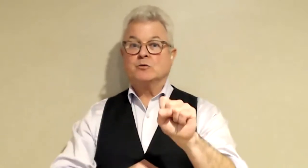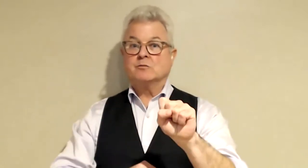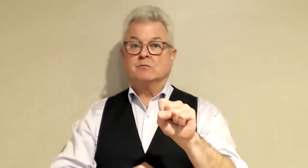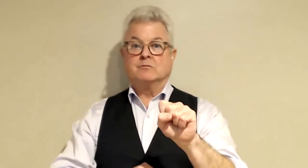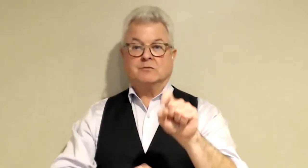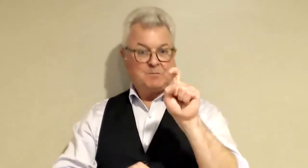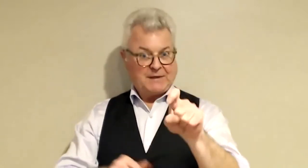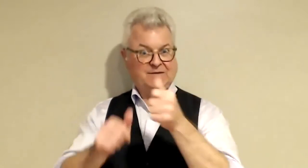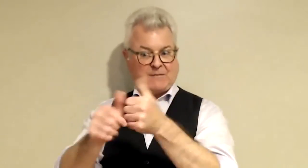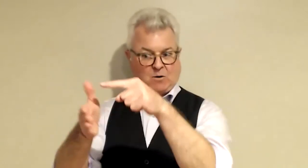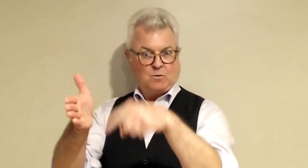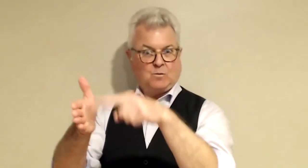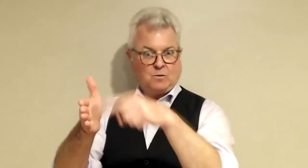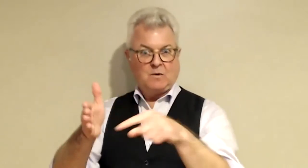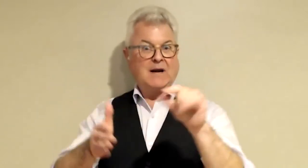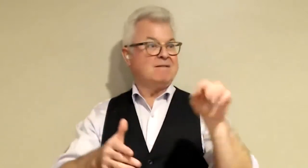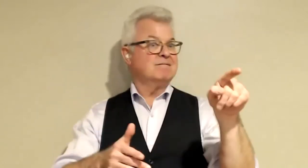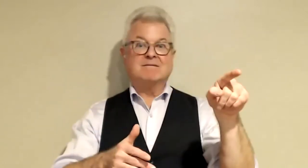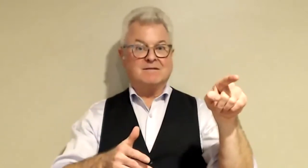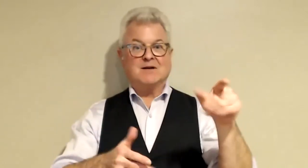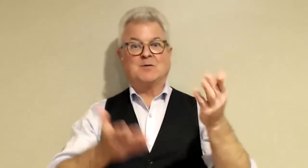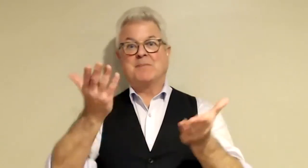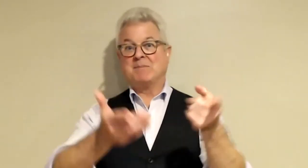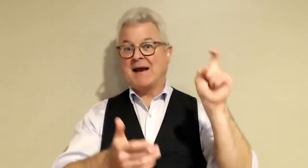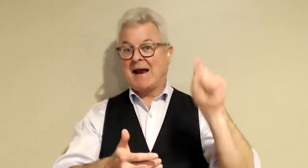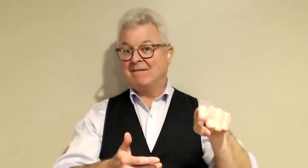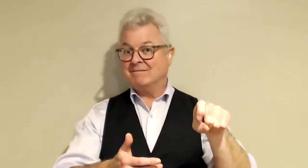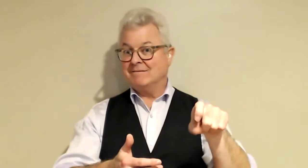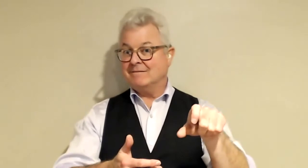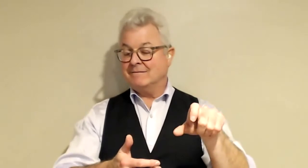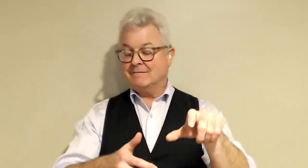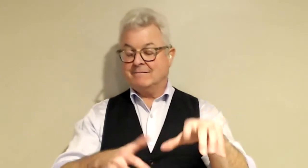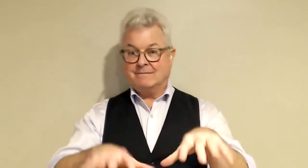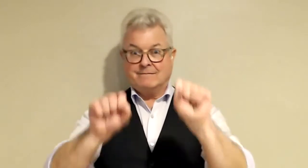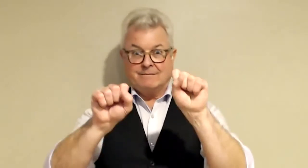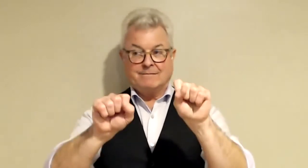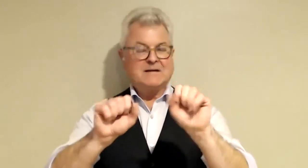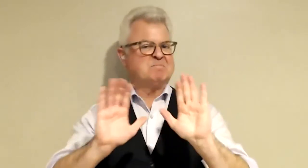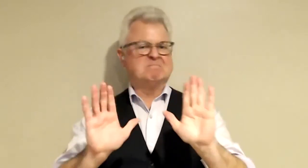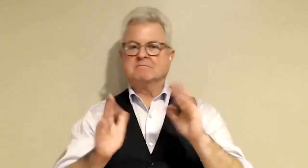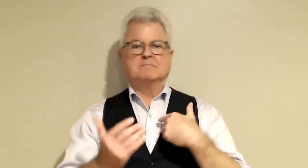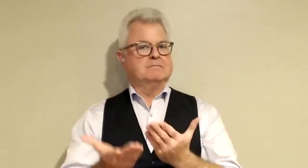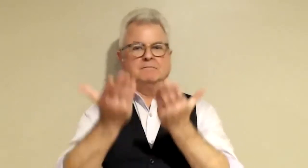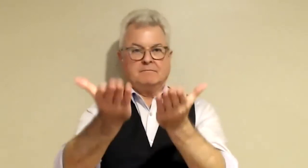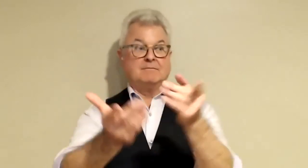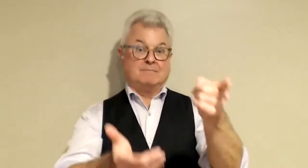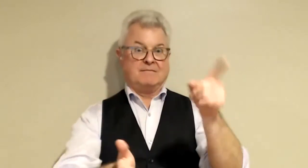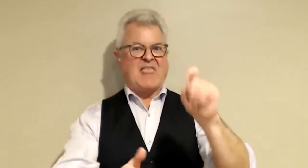different brands. Okay, so if anybody has anything outside of those 8 brands, they will not be allowed to come into this